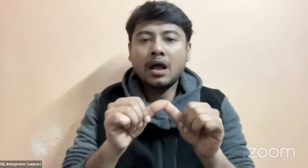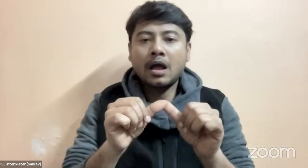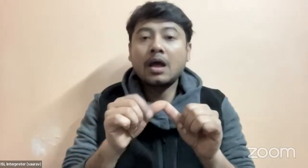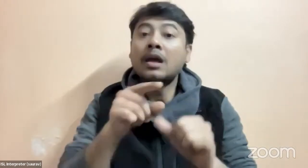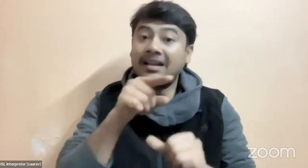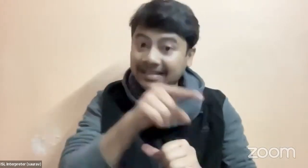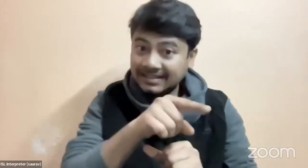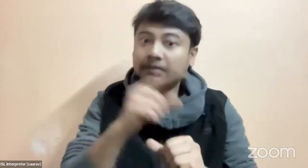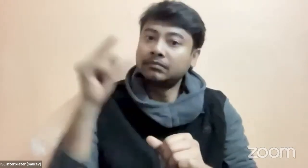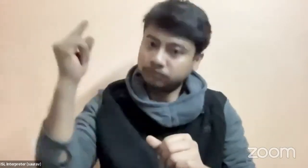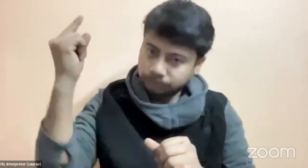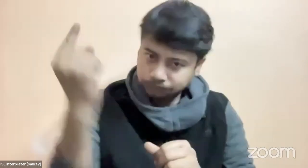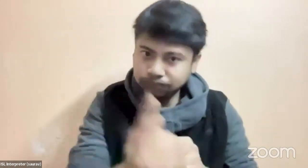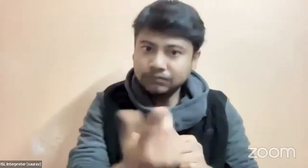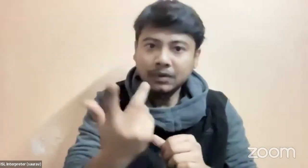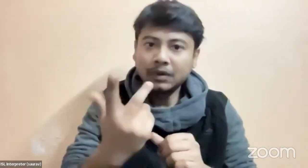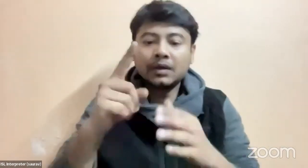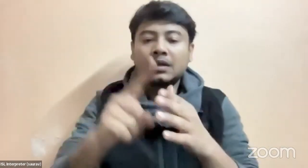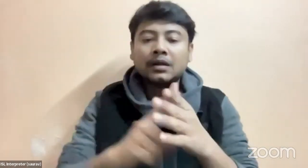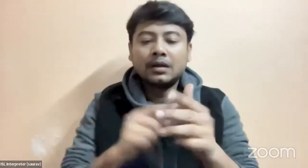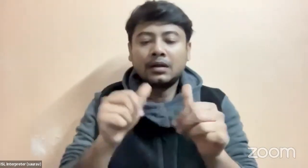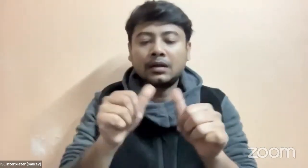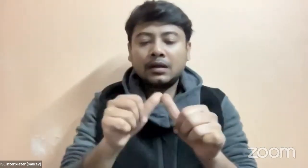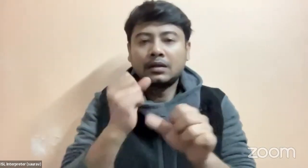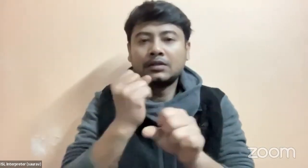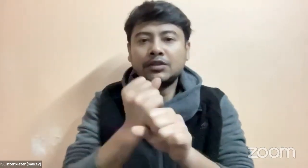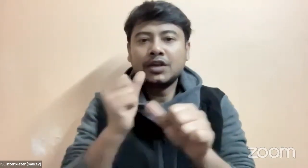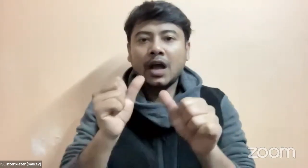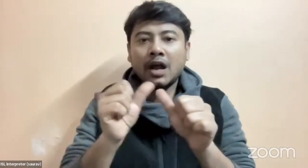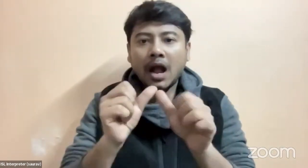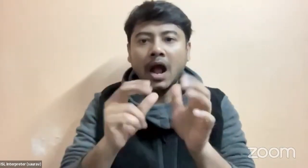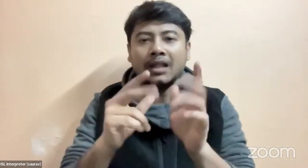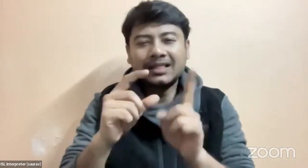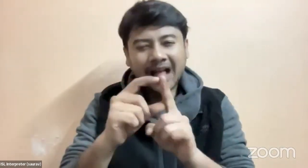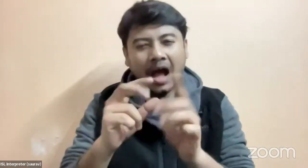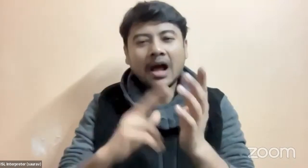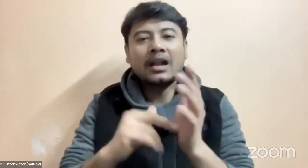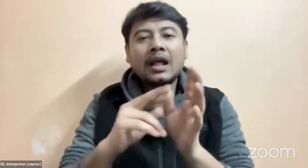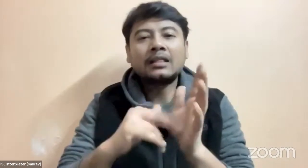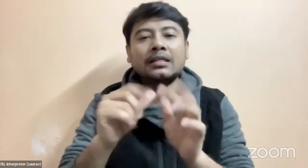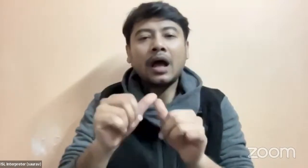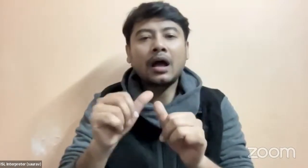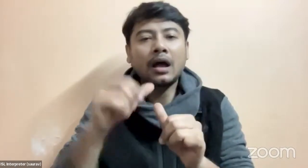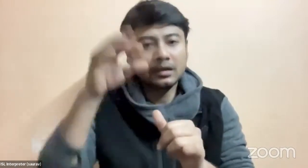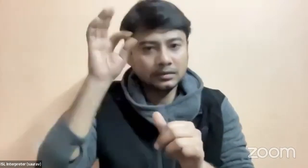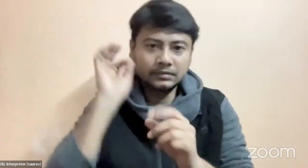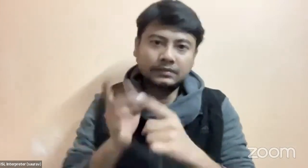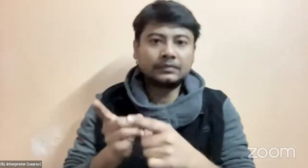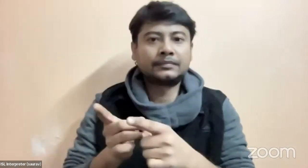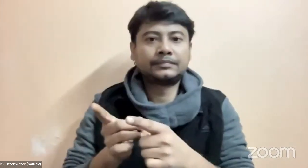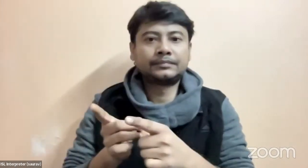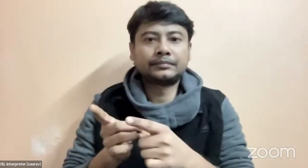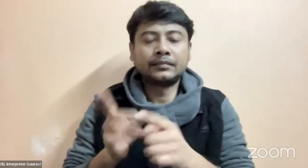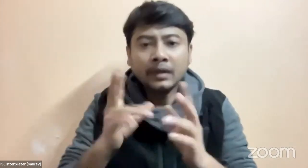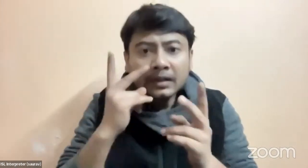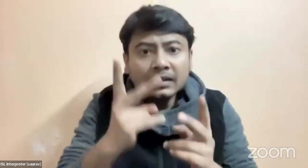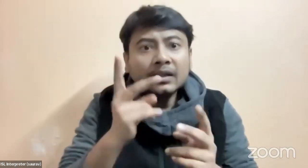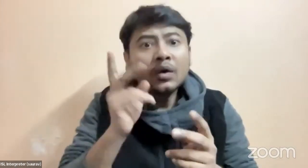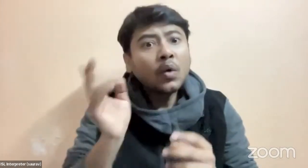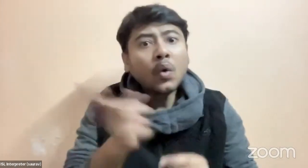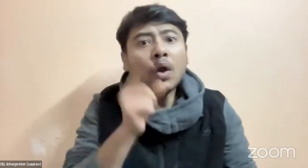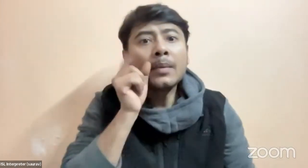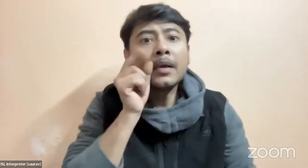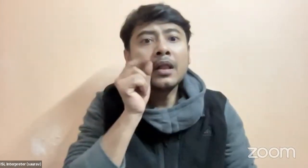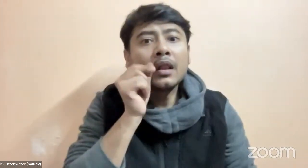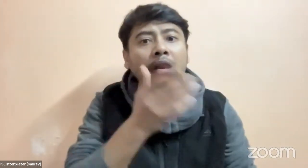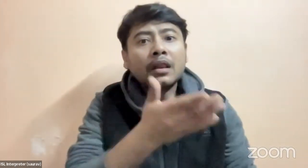Now, surprisingly, all of them are males. Why? Because Lord Gauranga, Chaitanya Mahaprabhu,